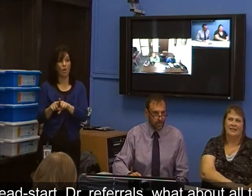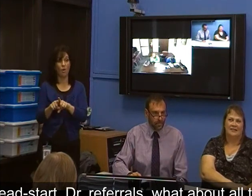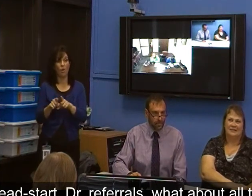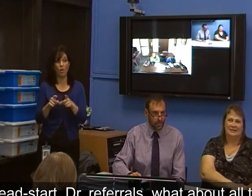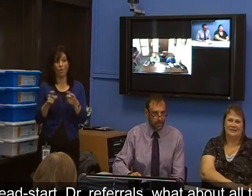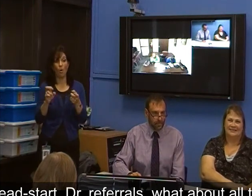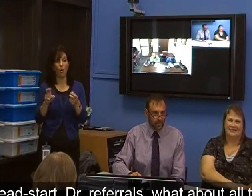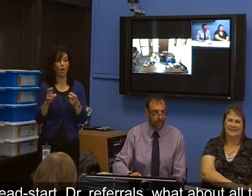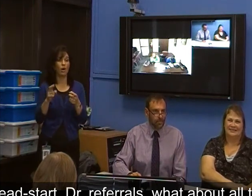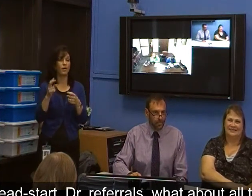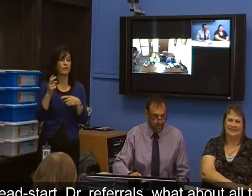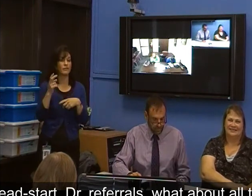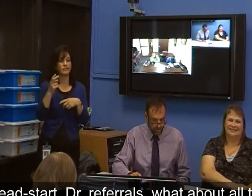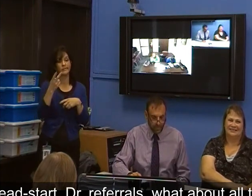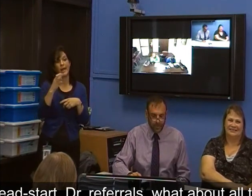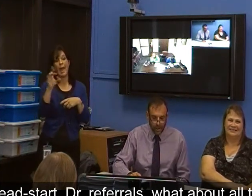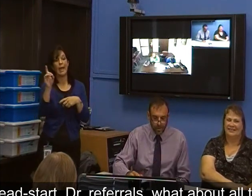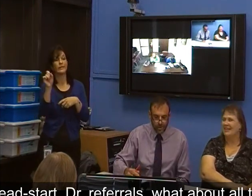Head Start.